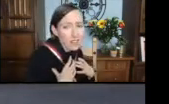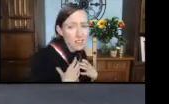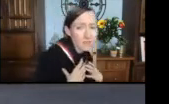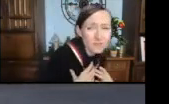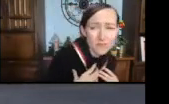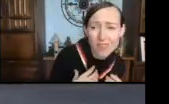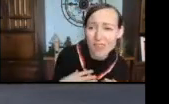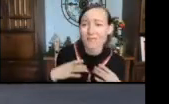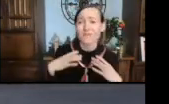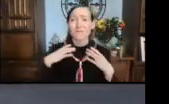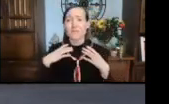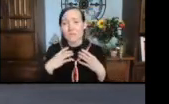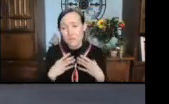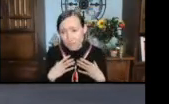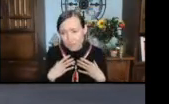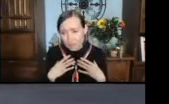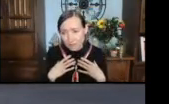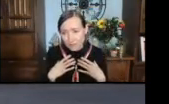tired. Okay.